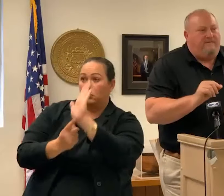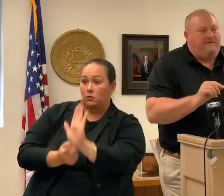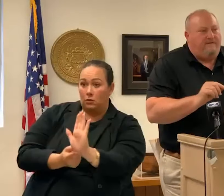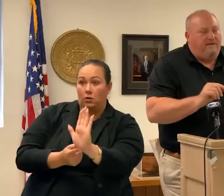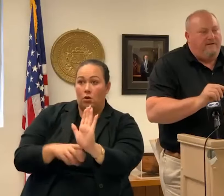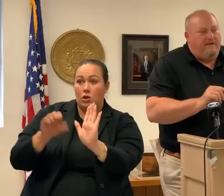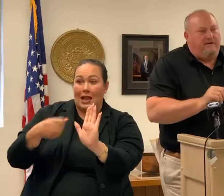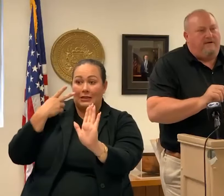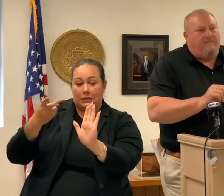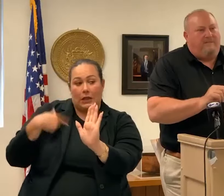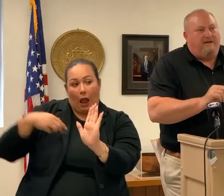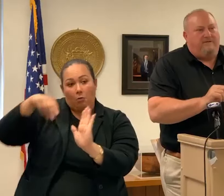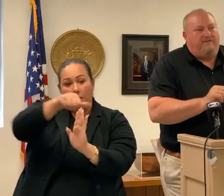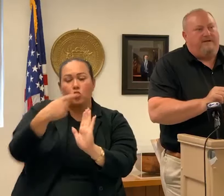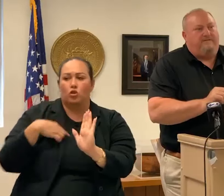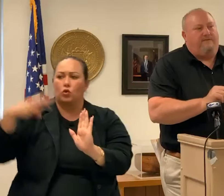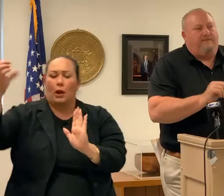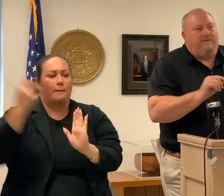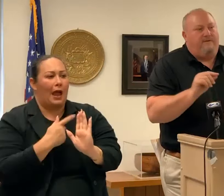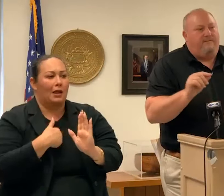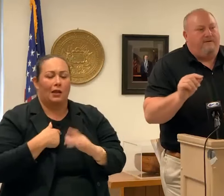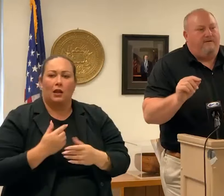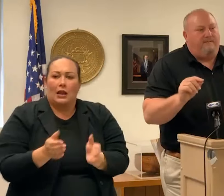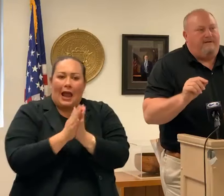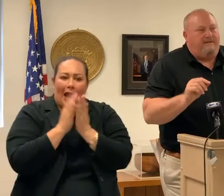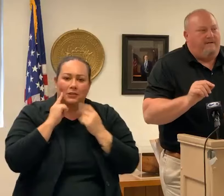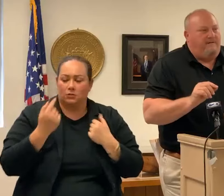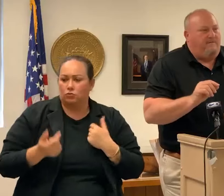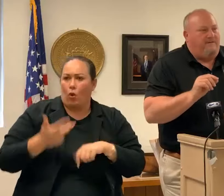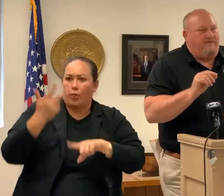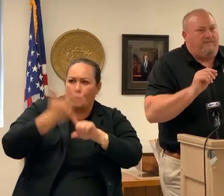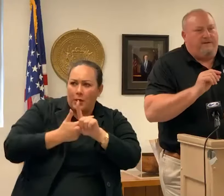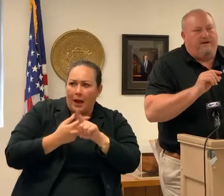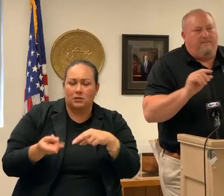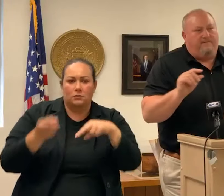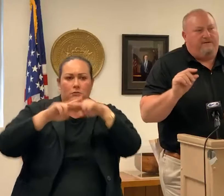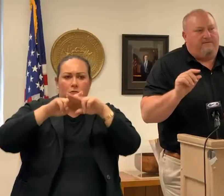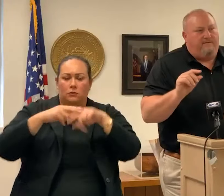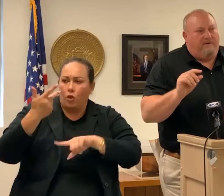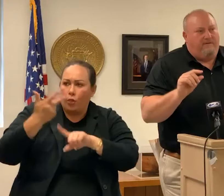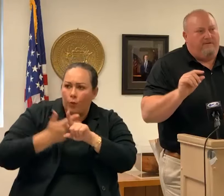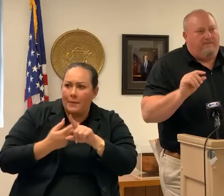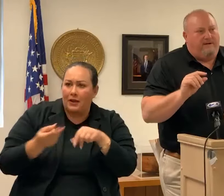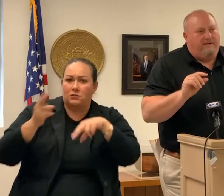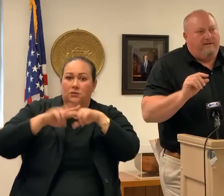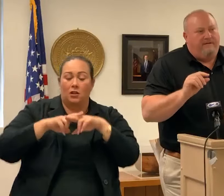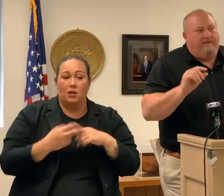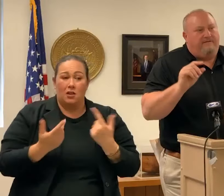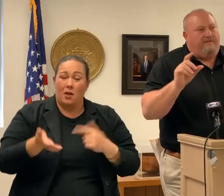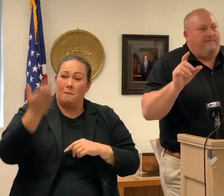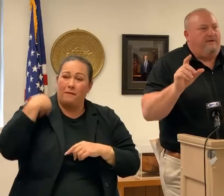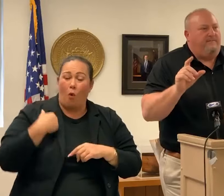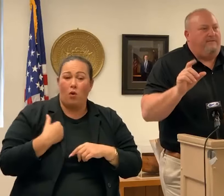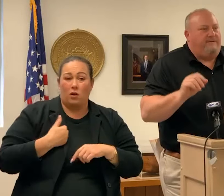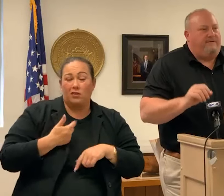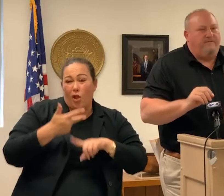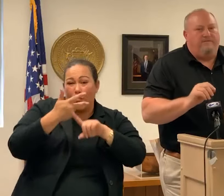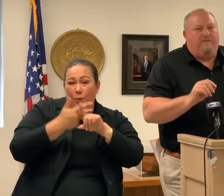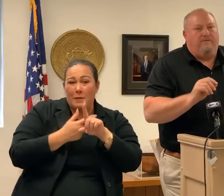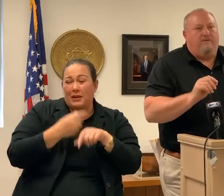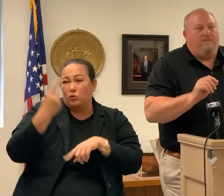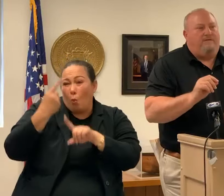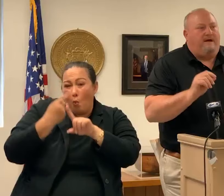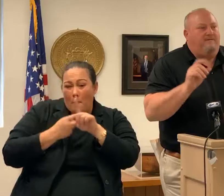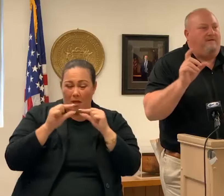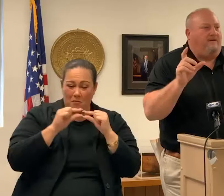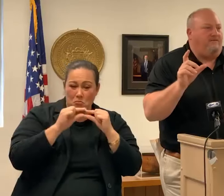that expenditure, you can come back to us and ask for a 3-month increment, and we've raised it from 100% of fair market rental rate to 300%. That's